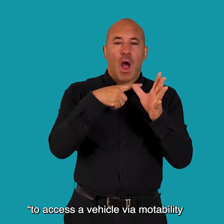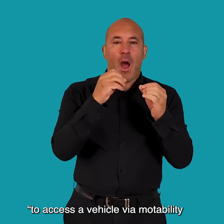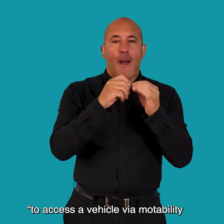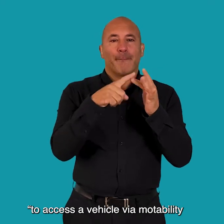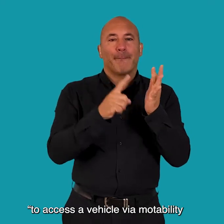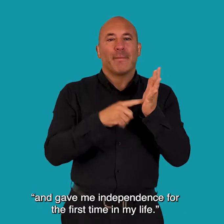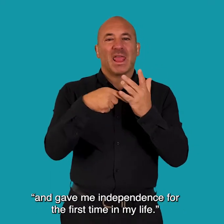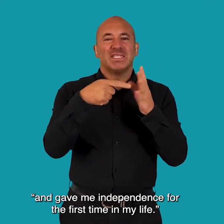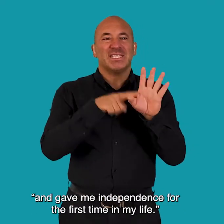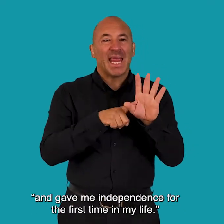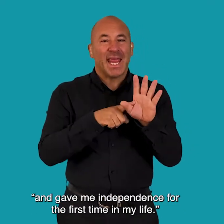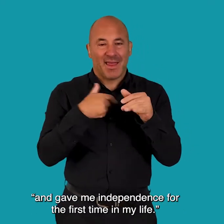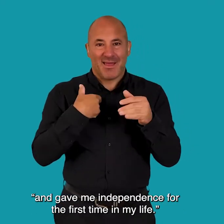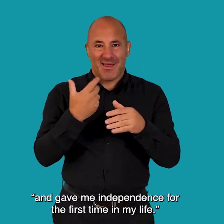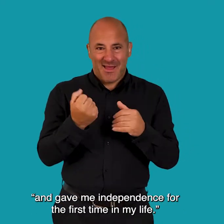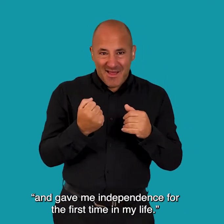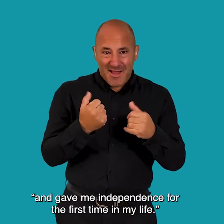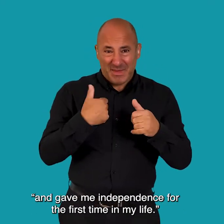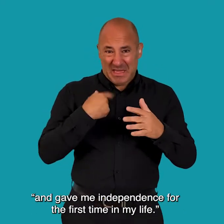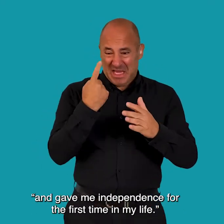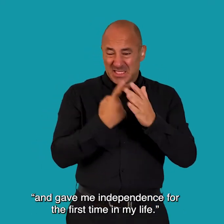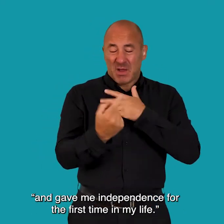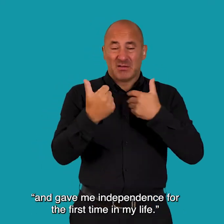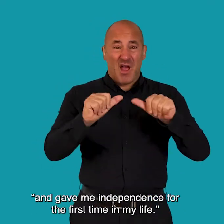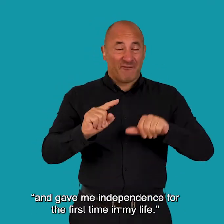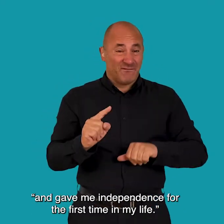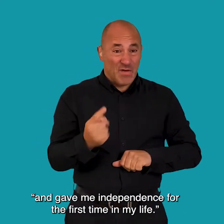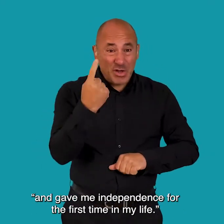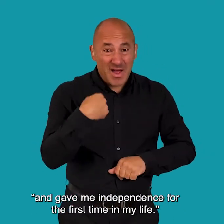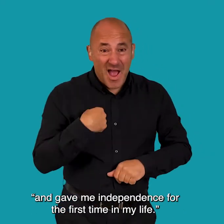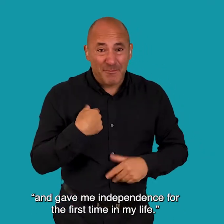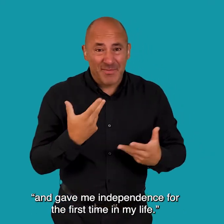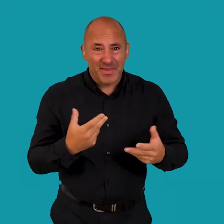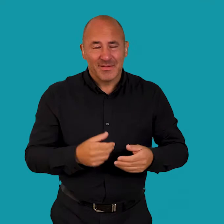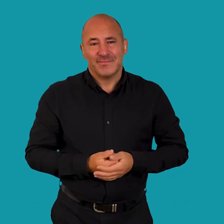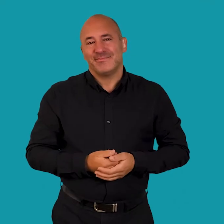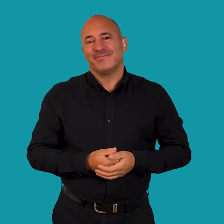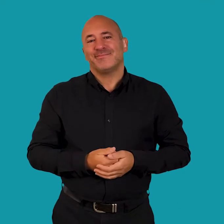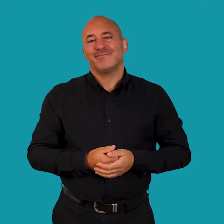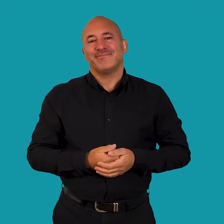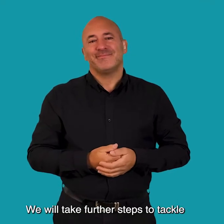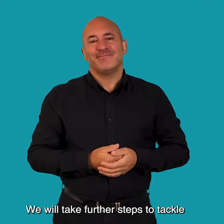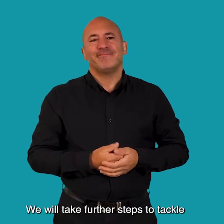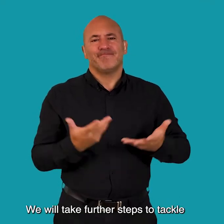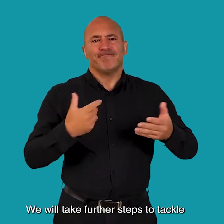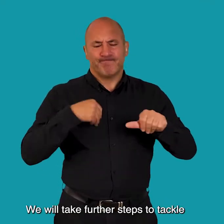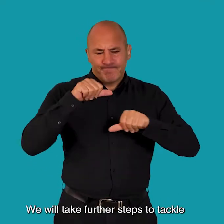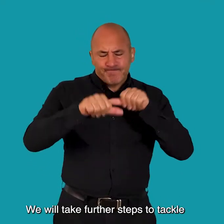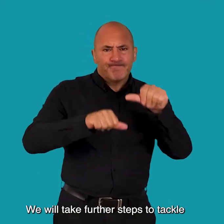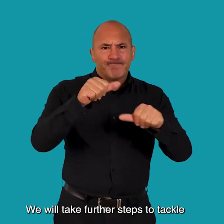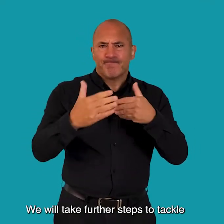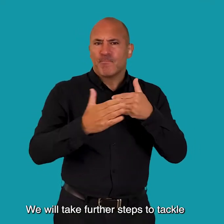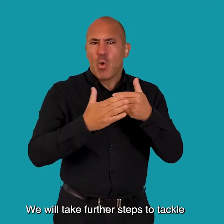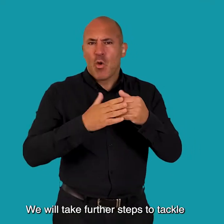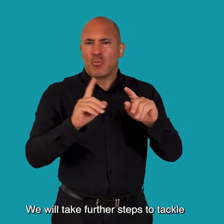Motability and gave me independence for the first time in my life. We will take further steps to